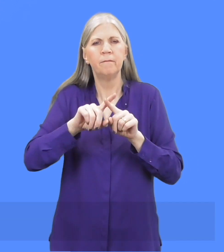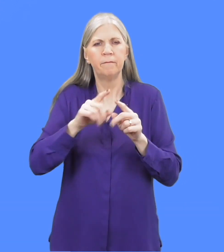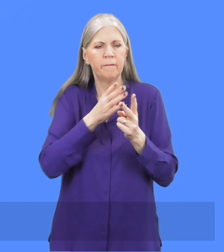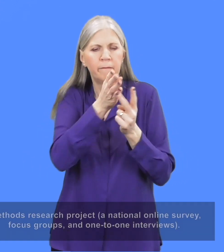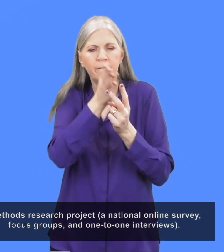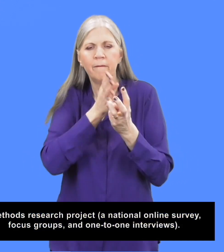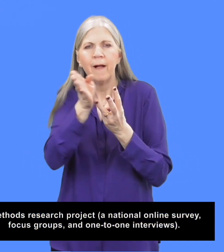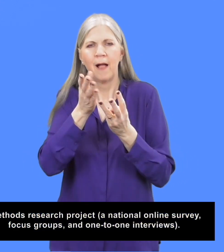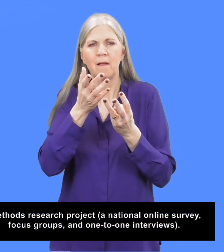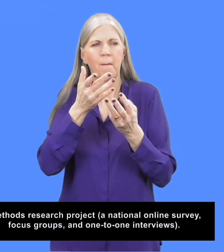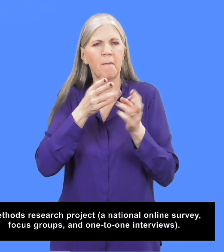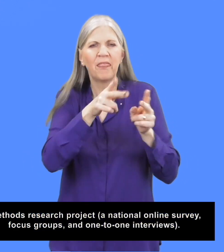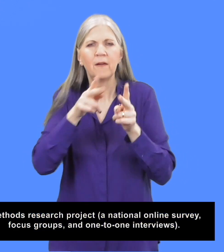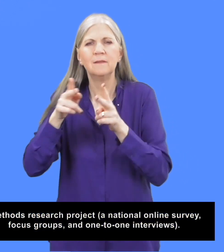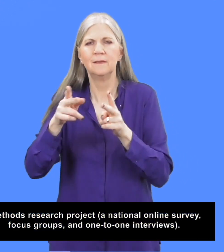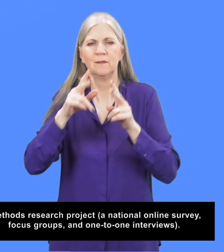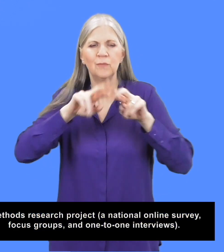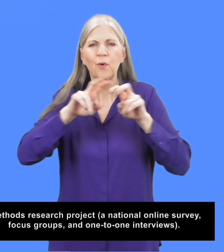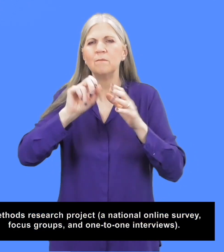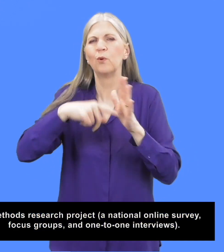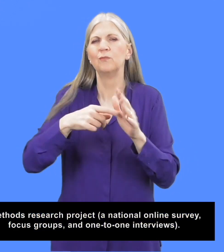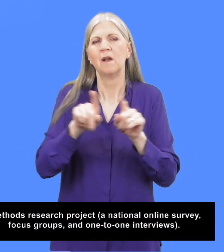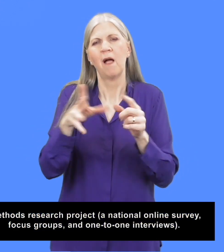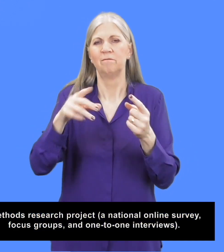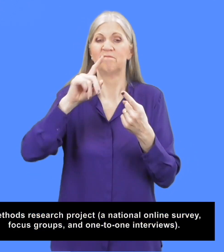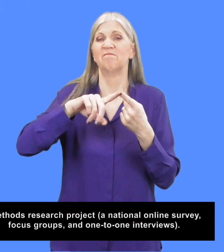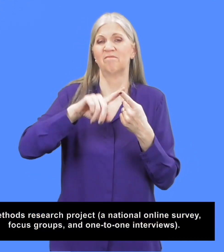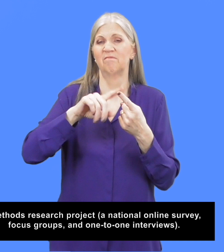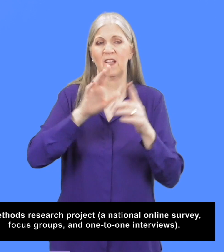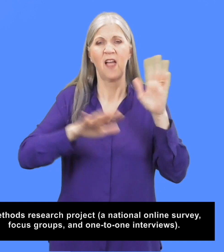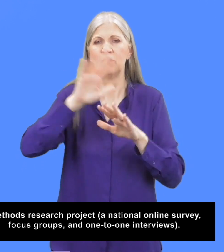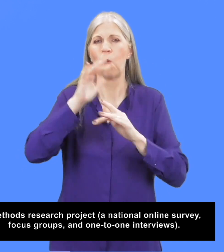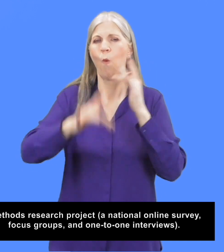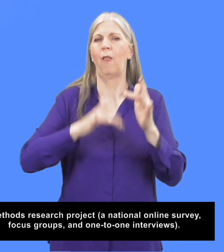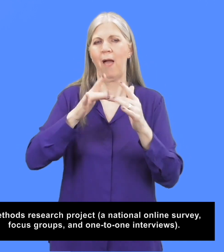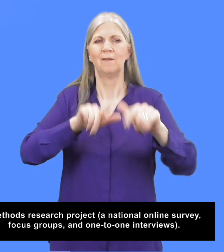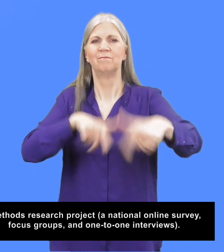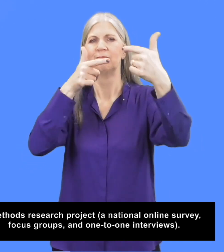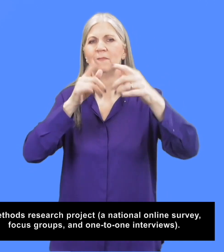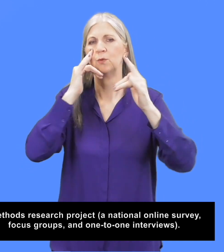research project, a national online survey, focus groups, and one-to-one interviews.